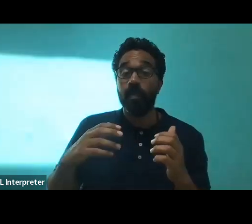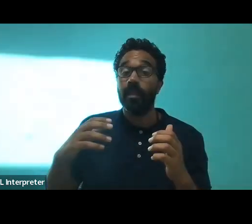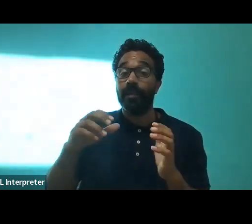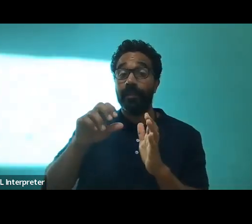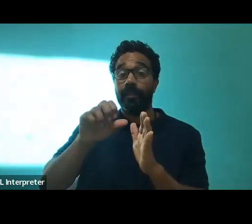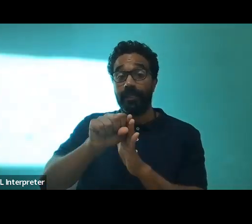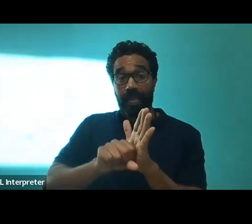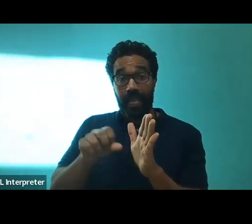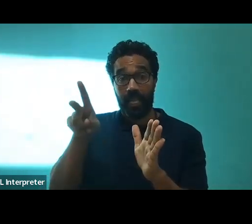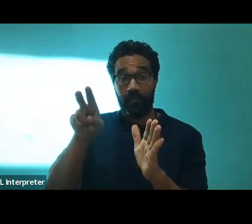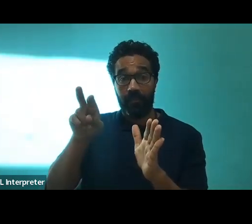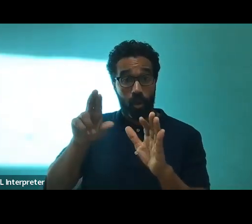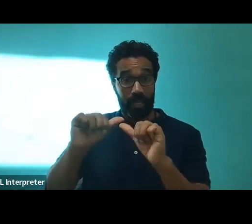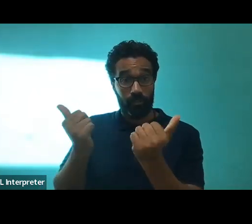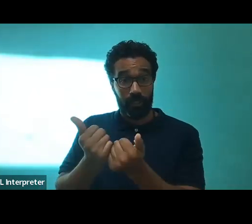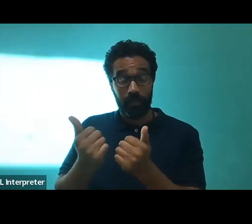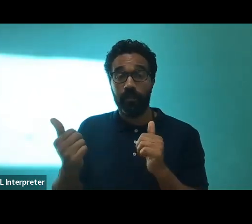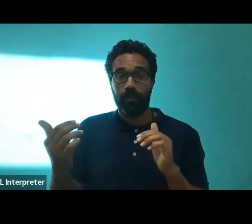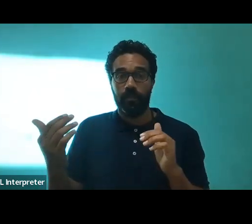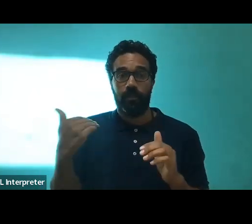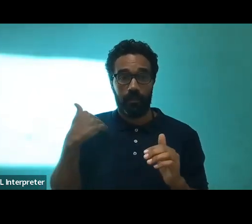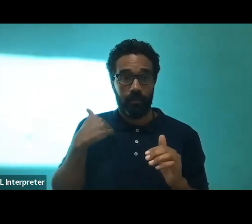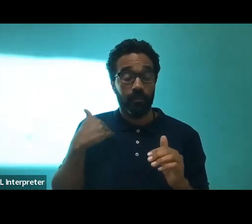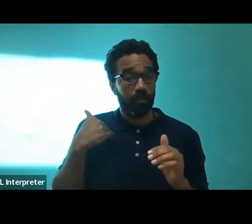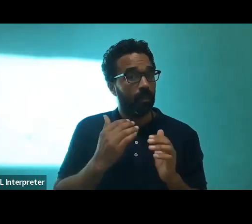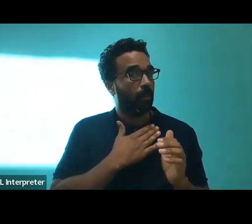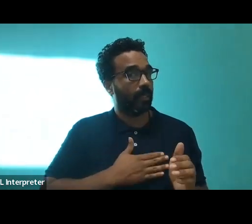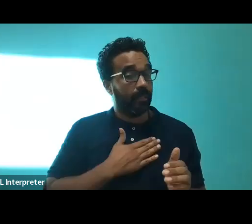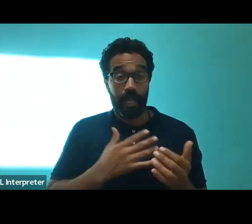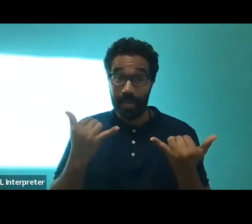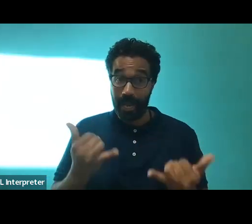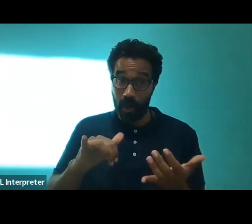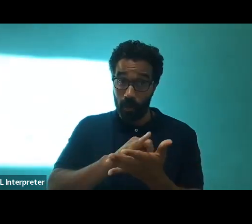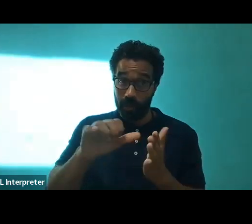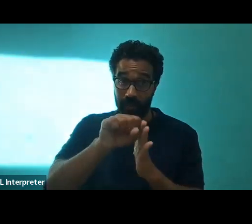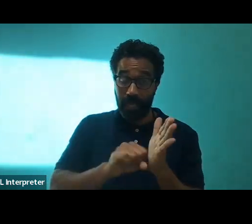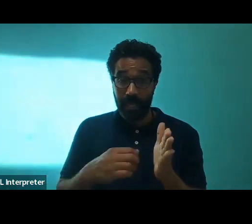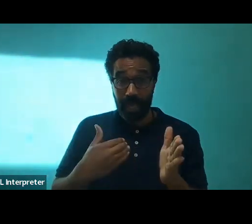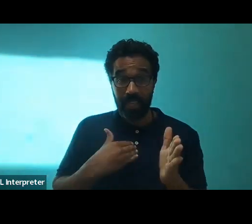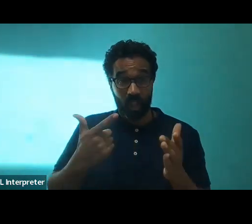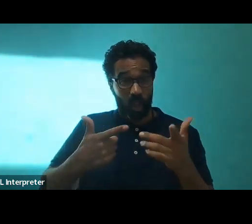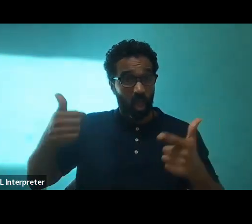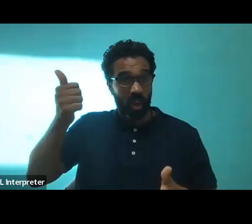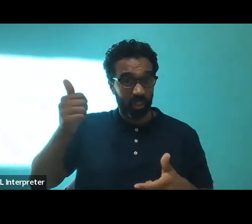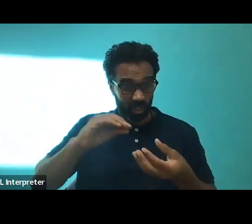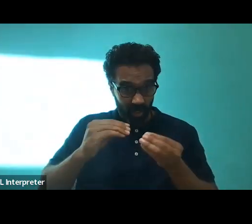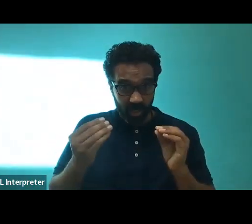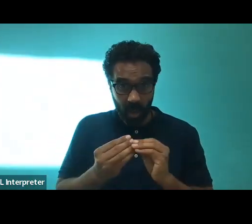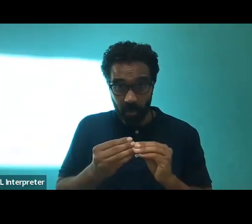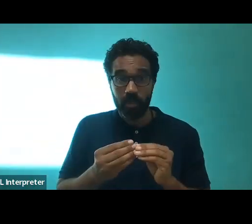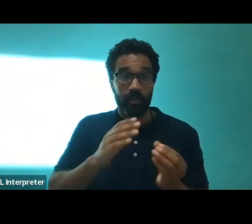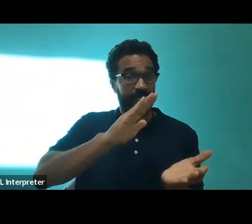that. And now New York State has the largest number of centers of any state in the